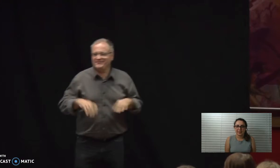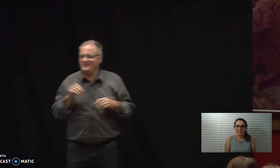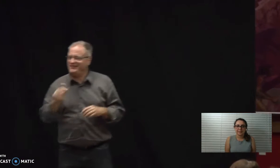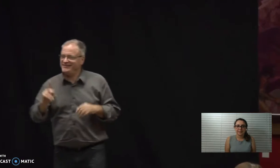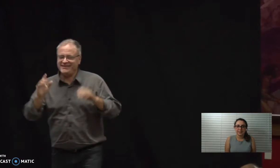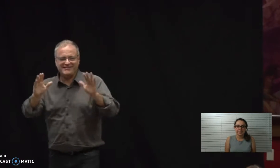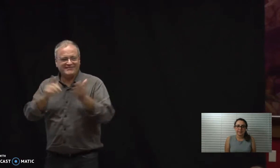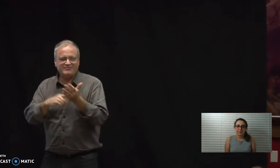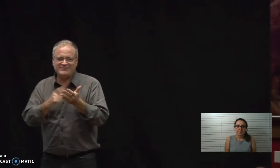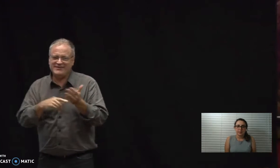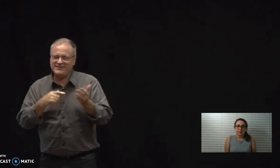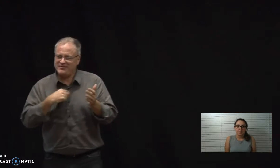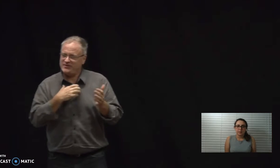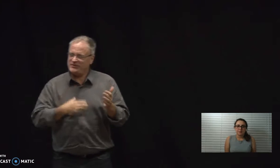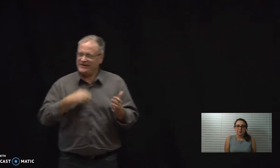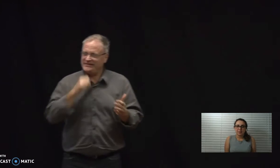Okay.